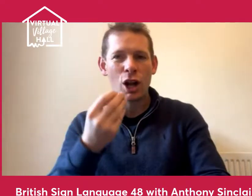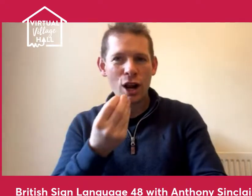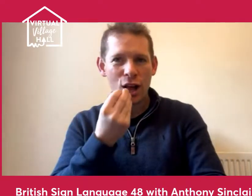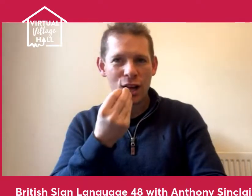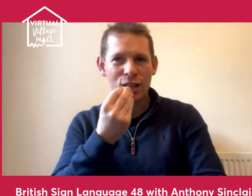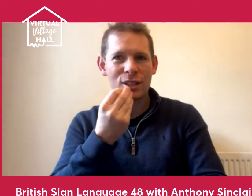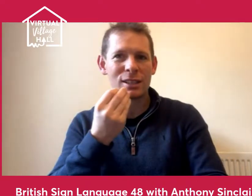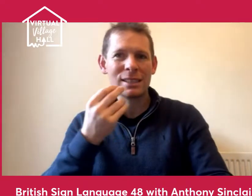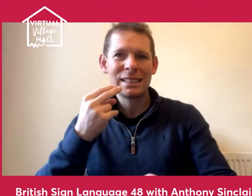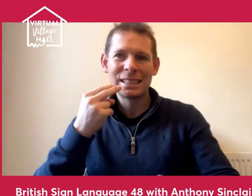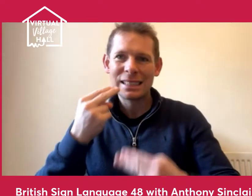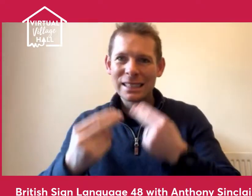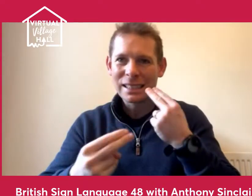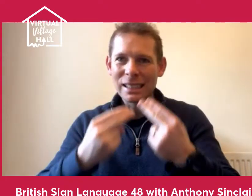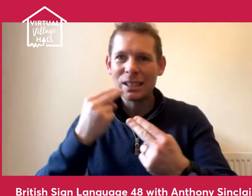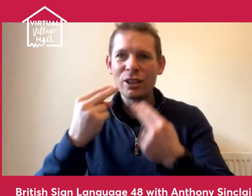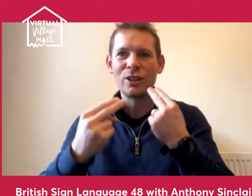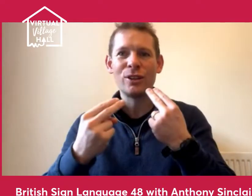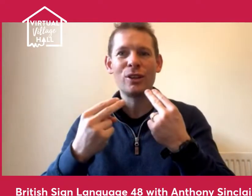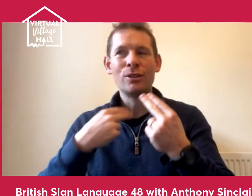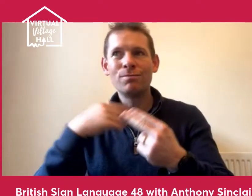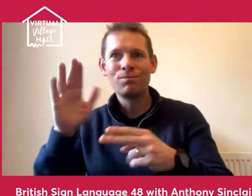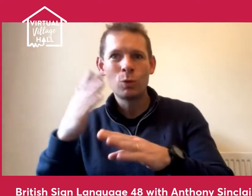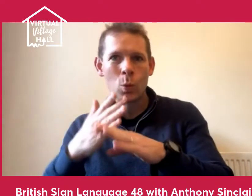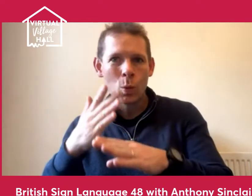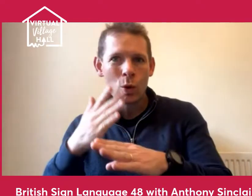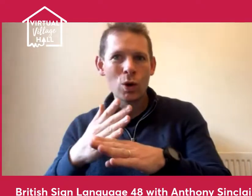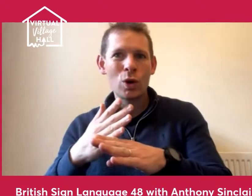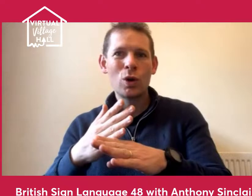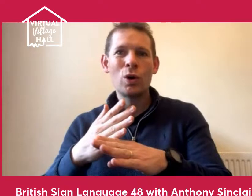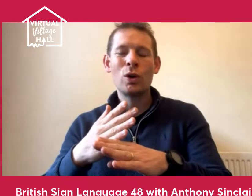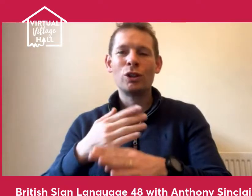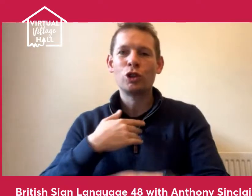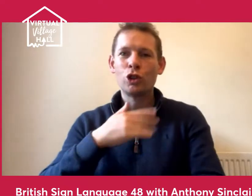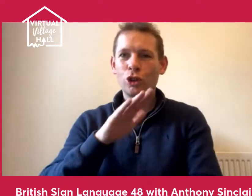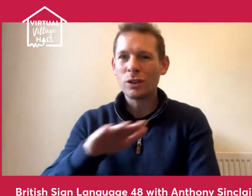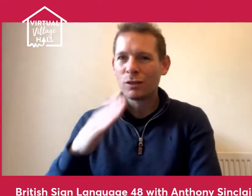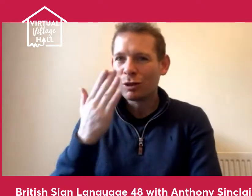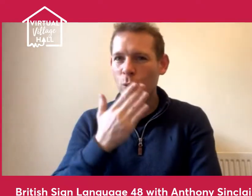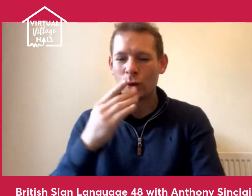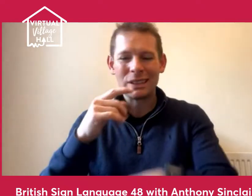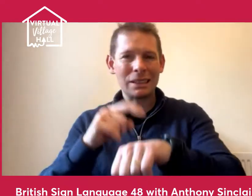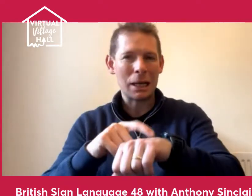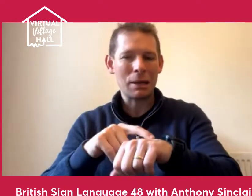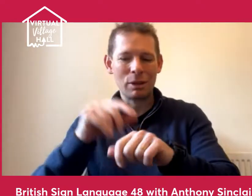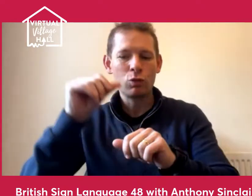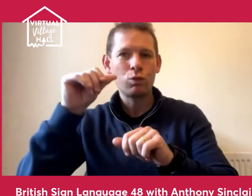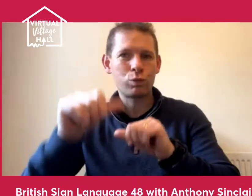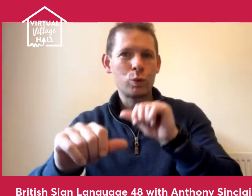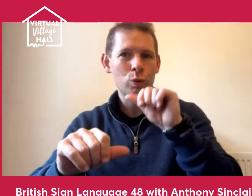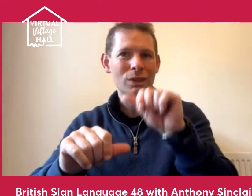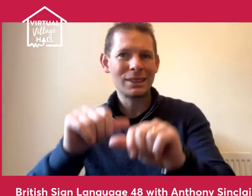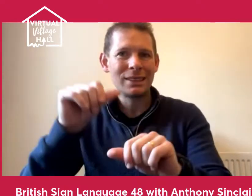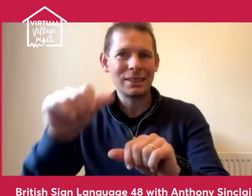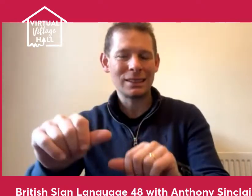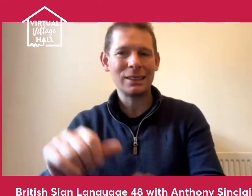have our breakfast and our lunch and our dinner. I think we've covered that, what time we go to work, what time we take the children to school, so linked